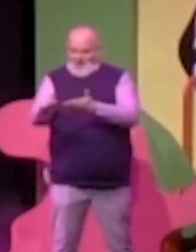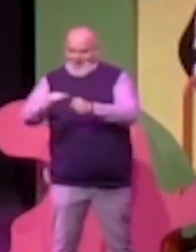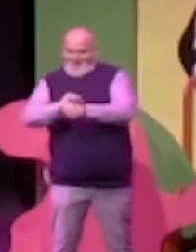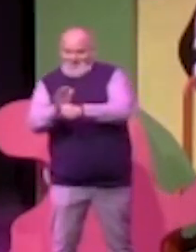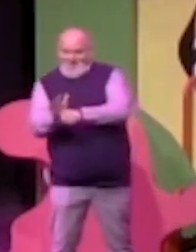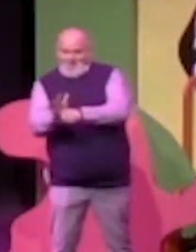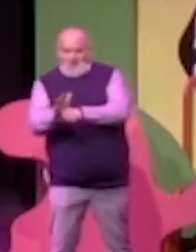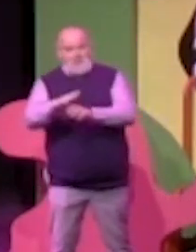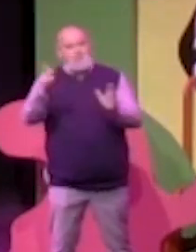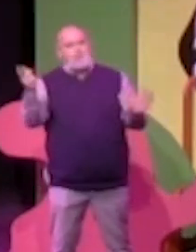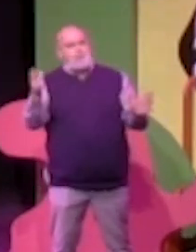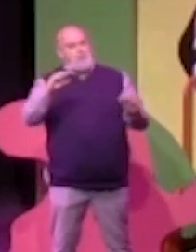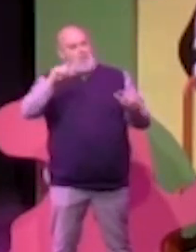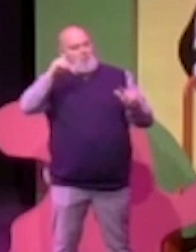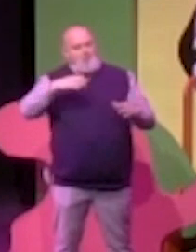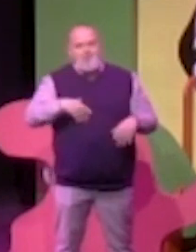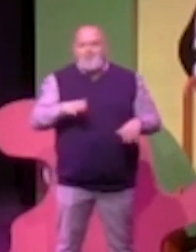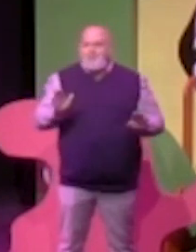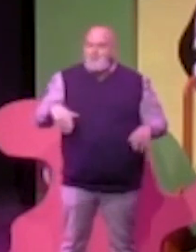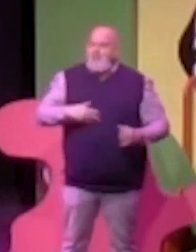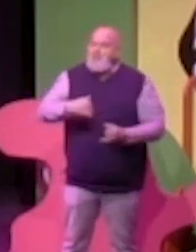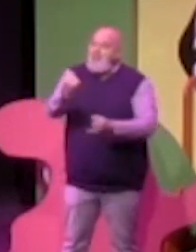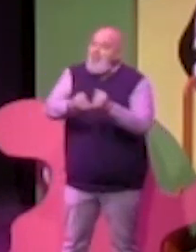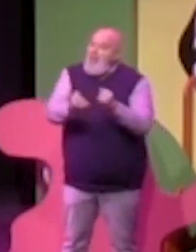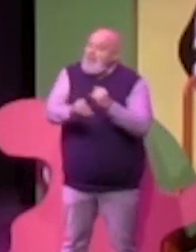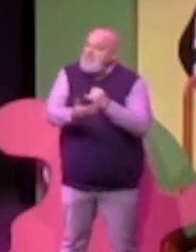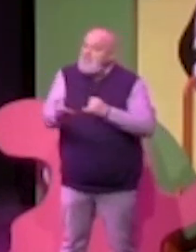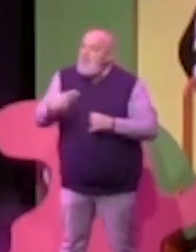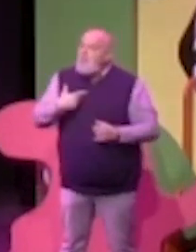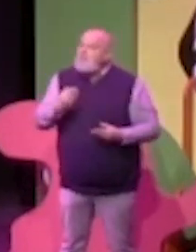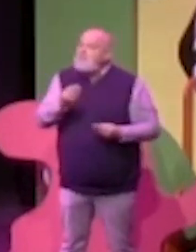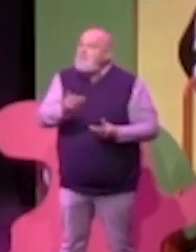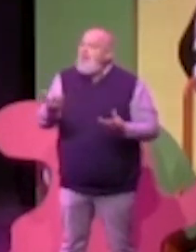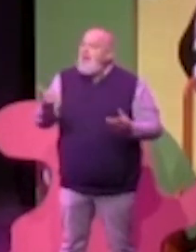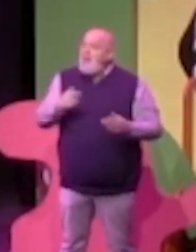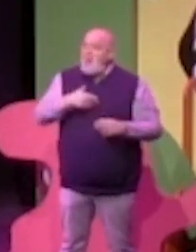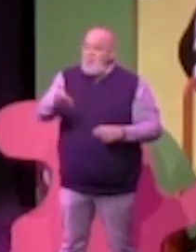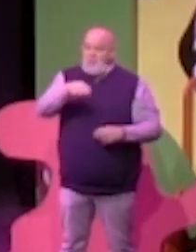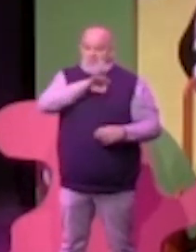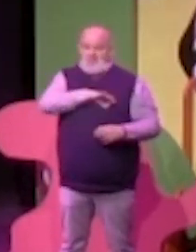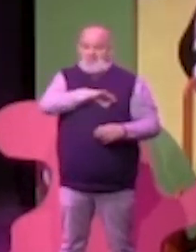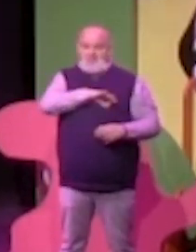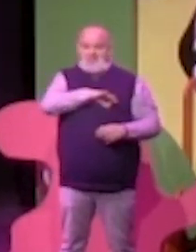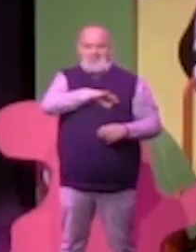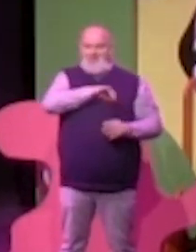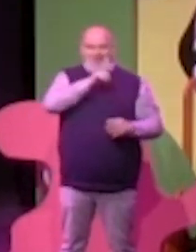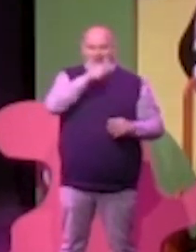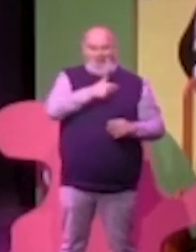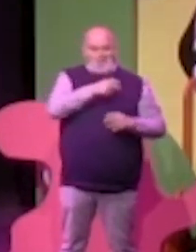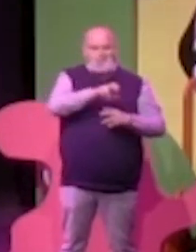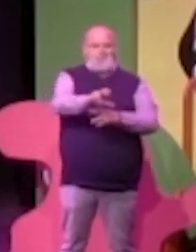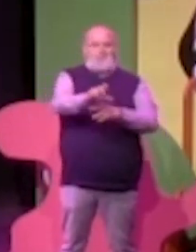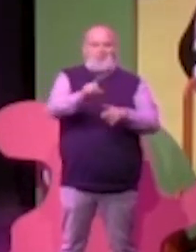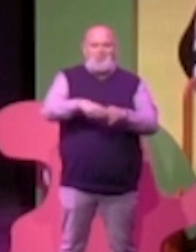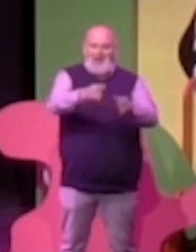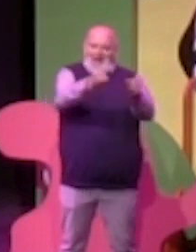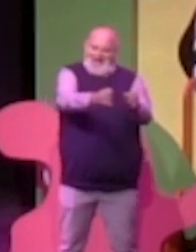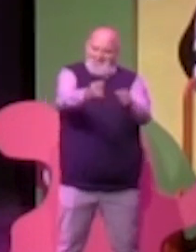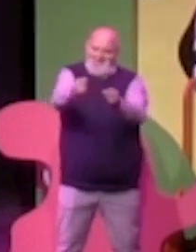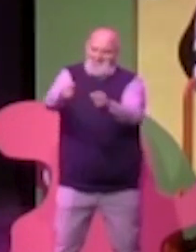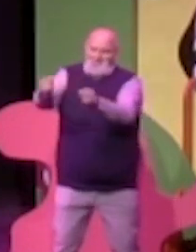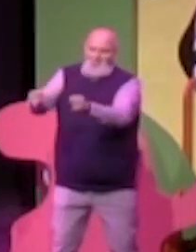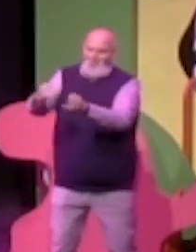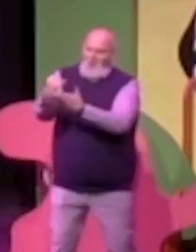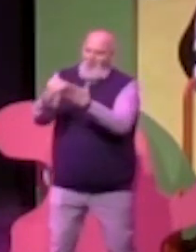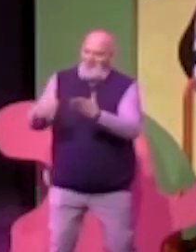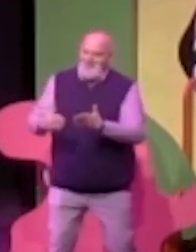pandemic. The last thing I would say, that those benefits haven't yet extended to individual artists. The money has been flowing to organizations,